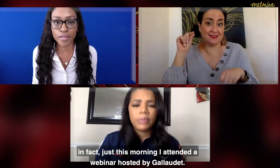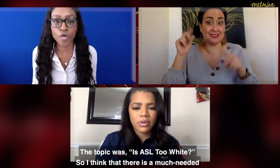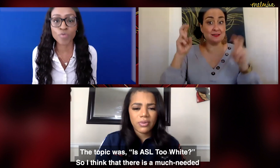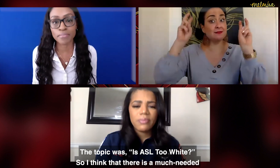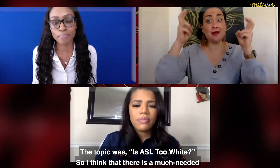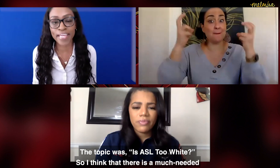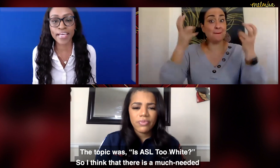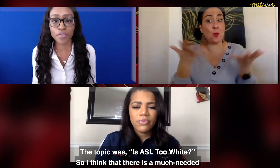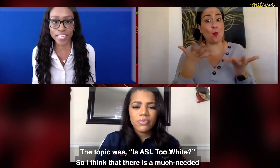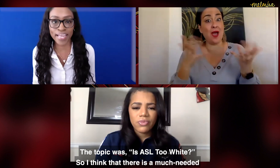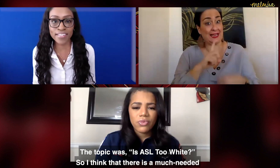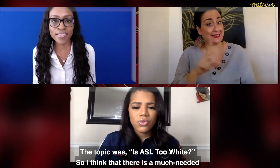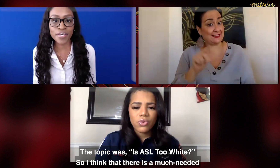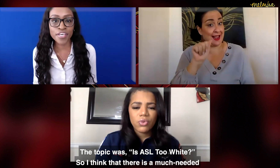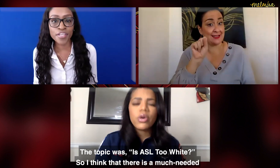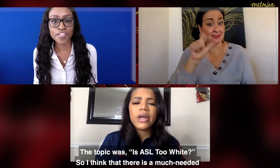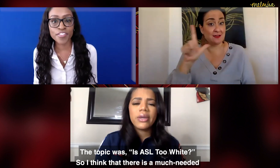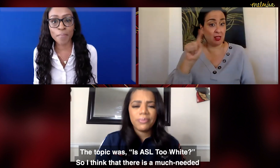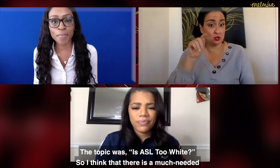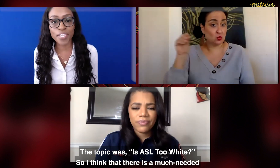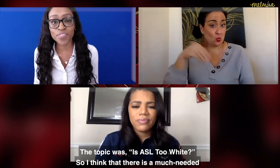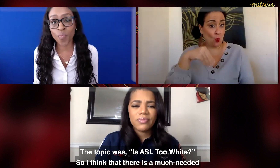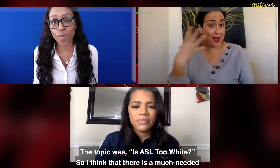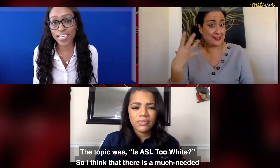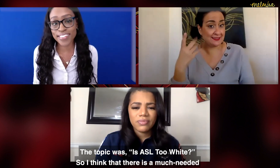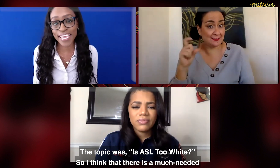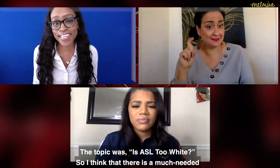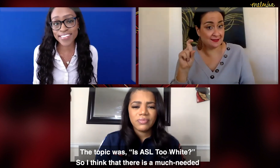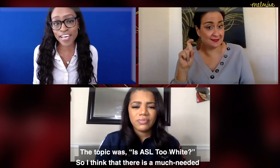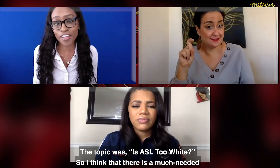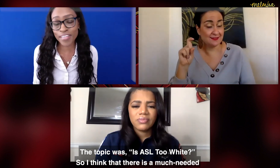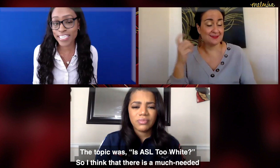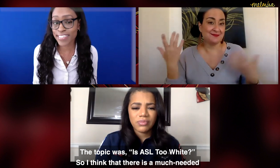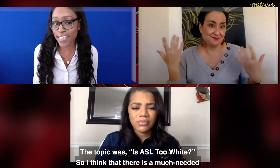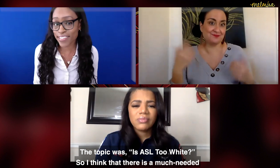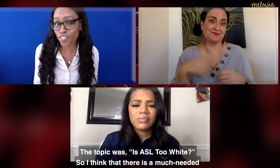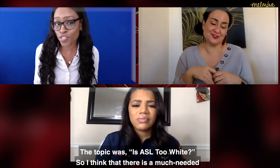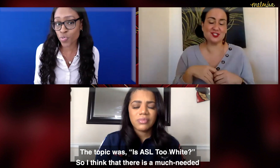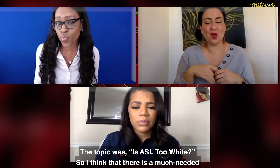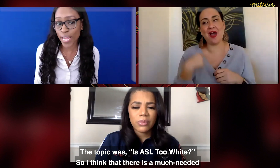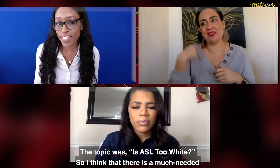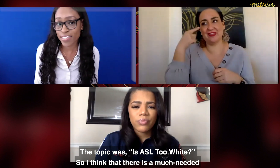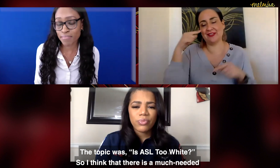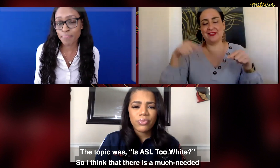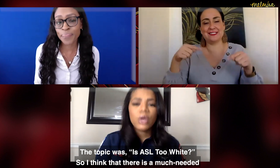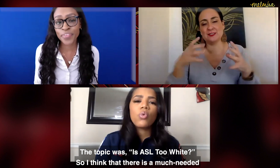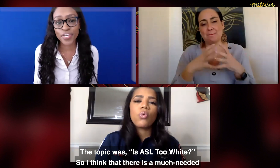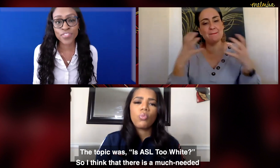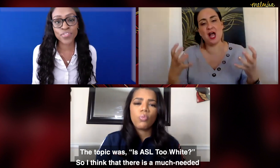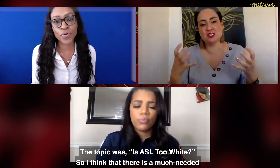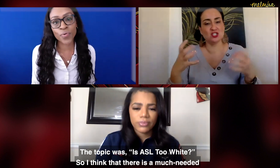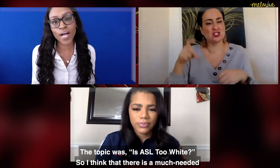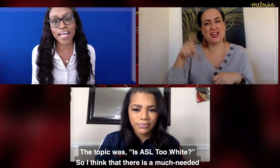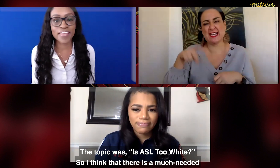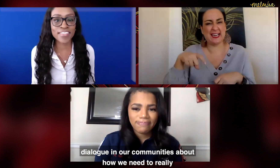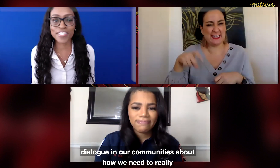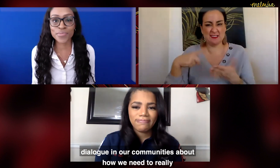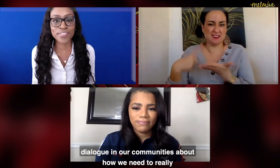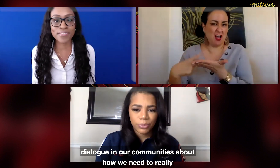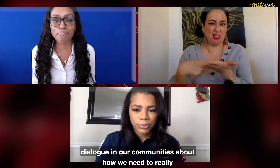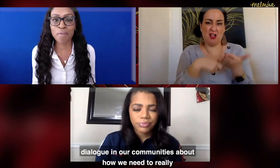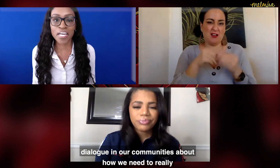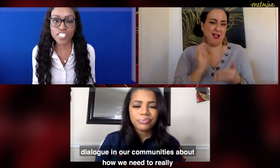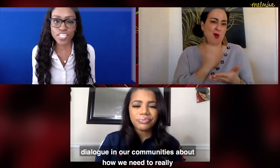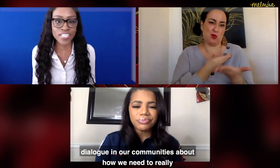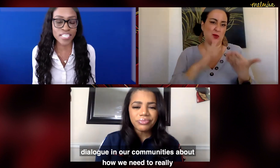webinar hosted by Gallaudet. The Right. topic is, what is ASL? Is ASL too white? Mhm. So I thought this